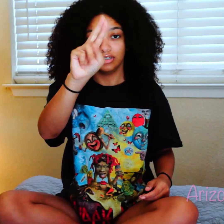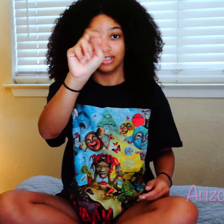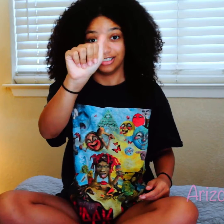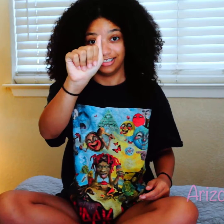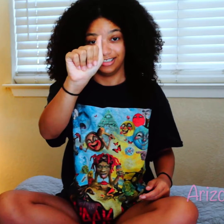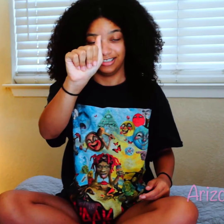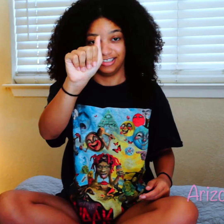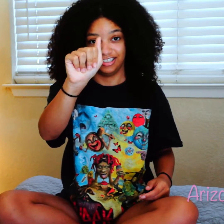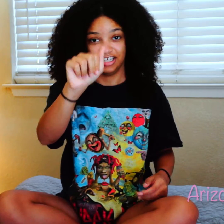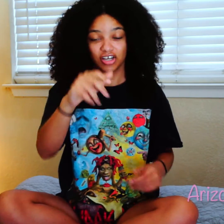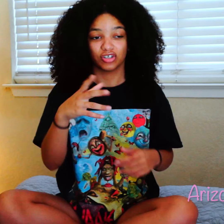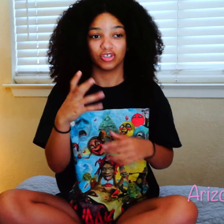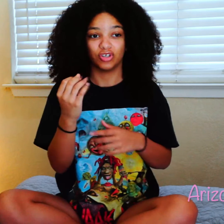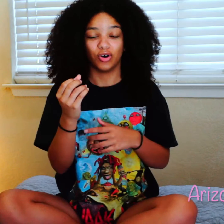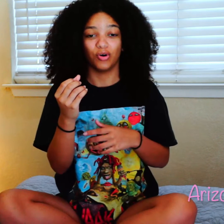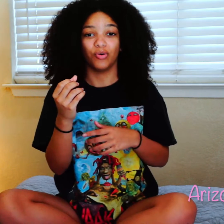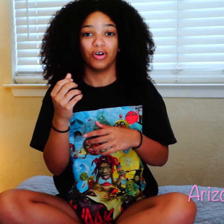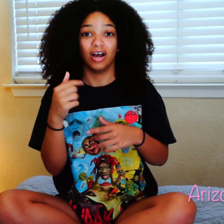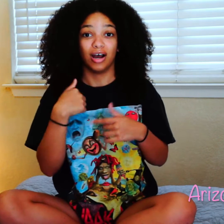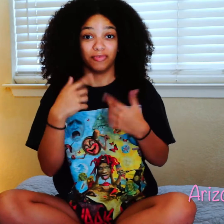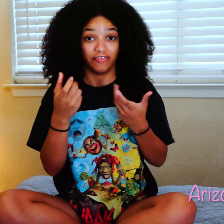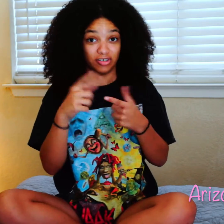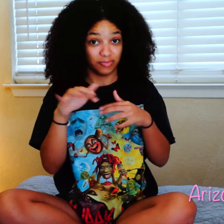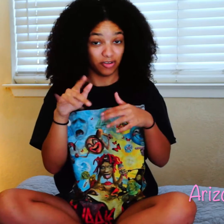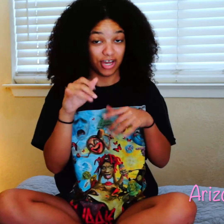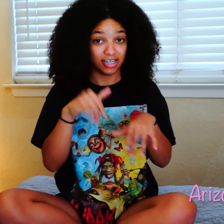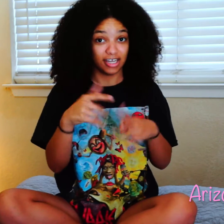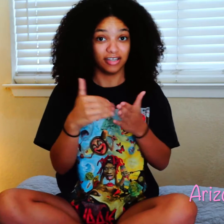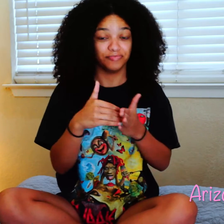Arizona. So I'm gonna finger spell that again.